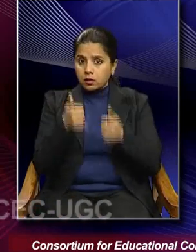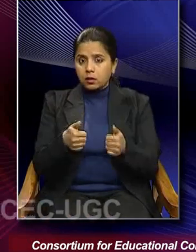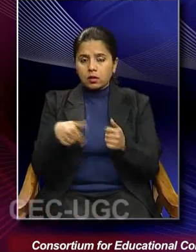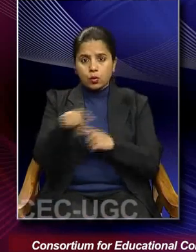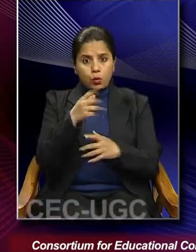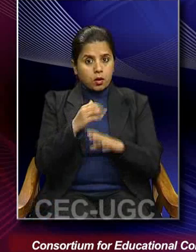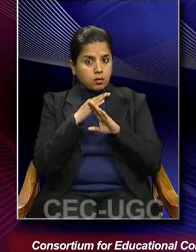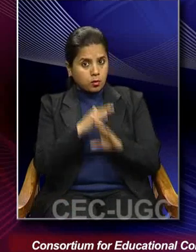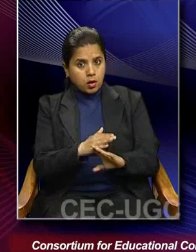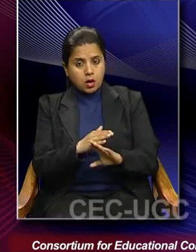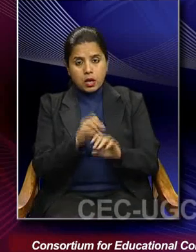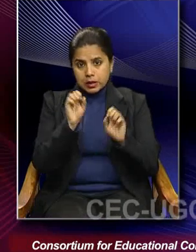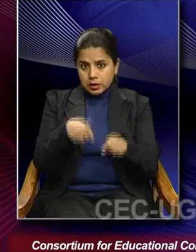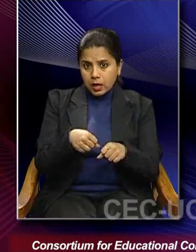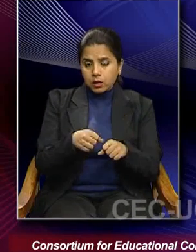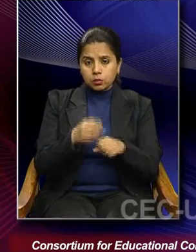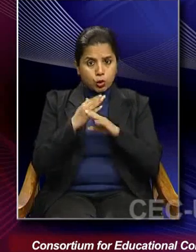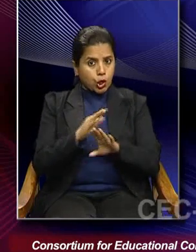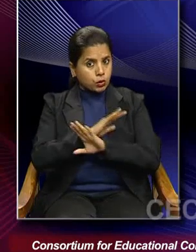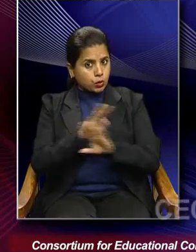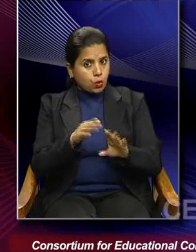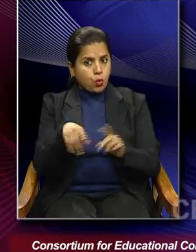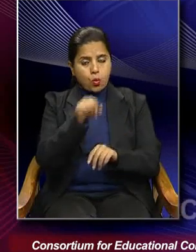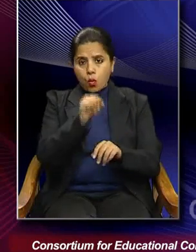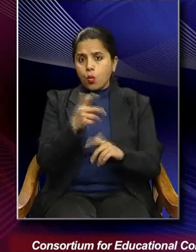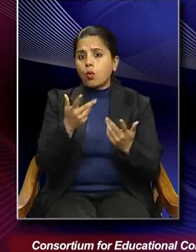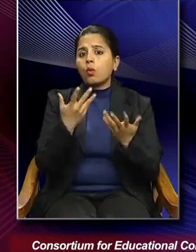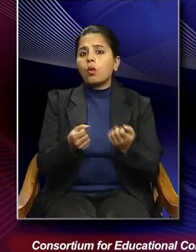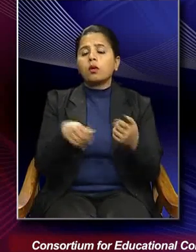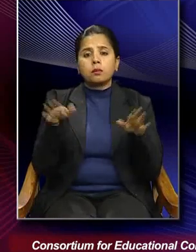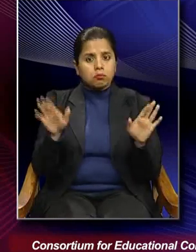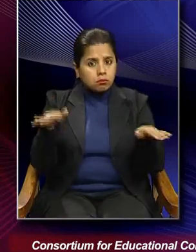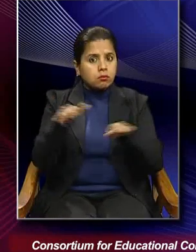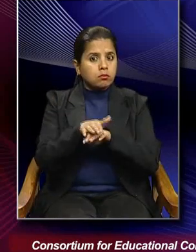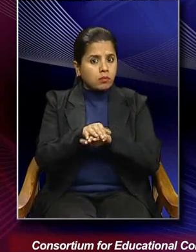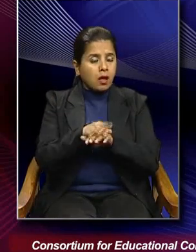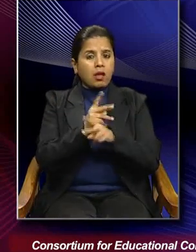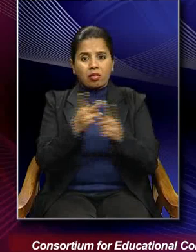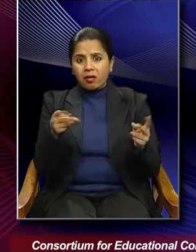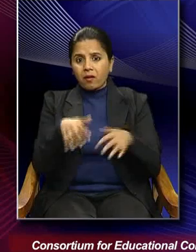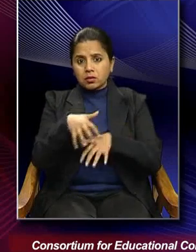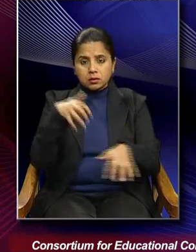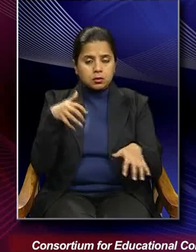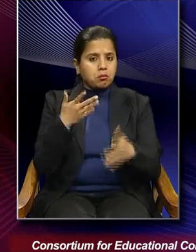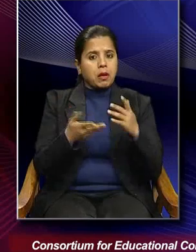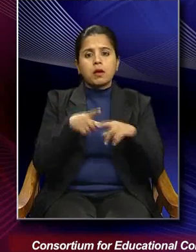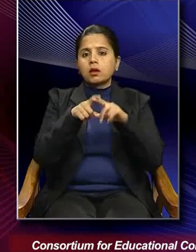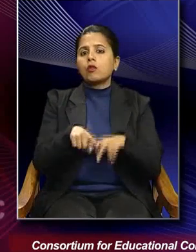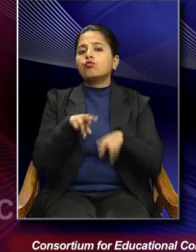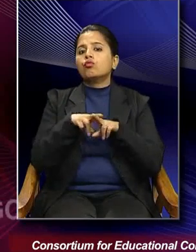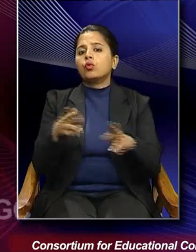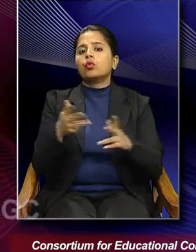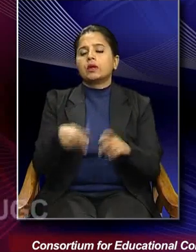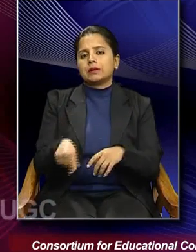to protect the species or not to protect the species, that is completely dependent upon